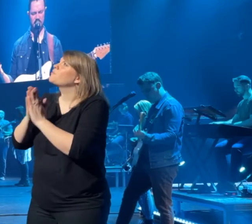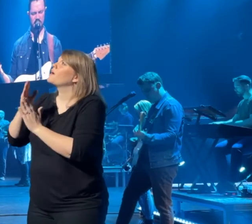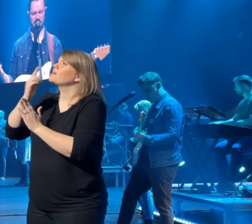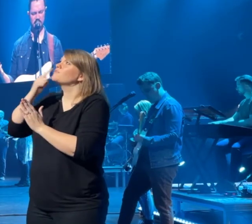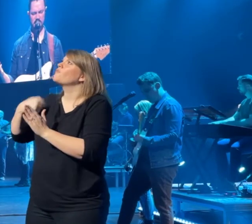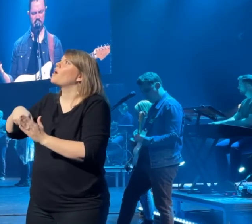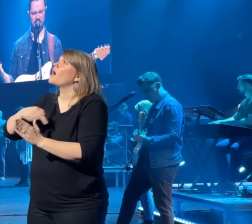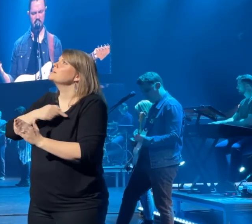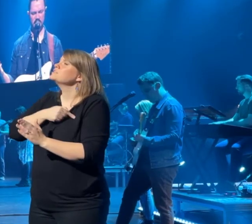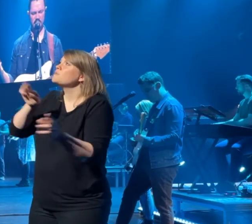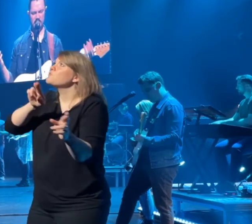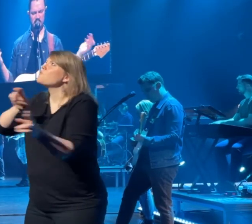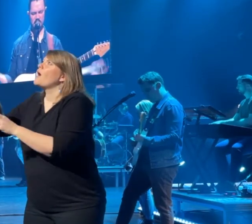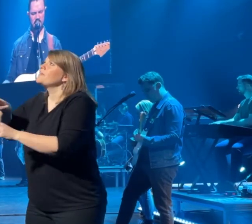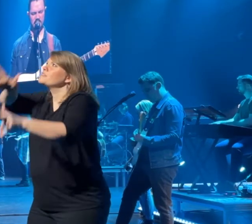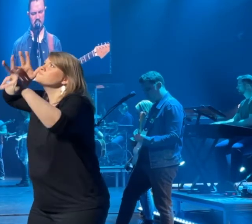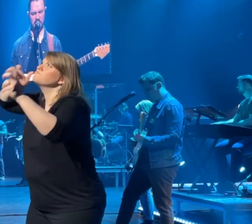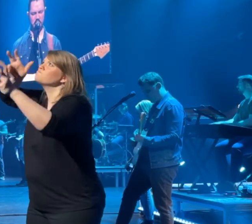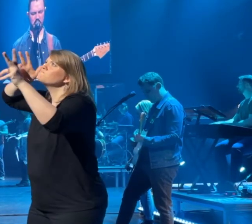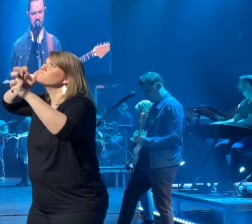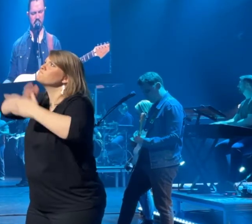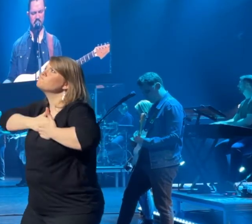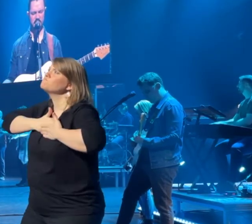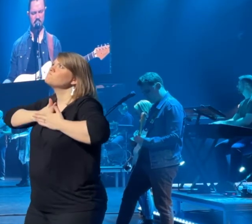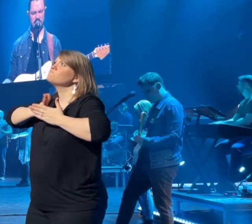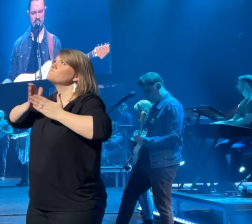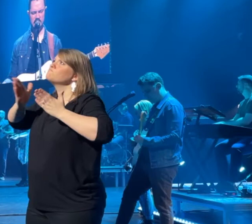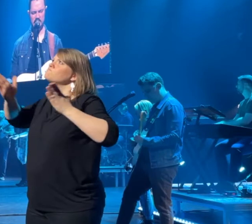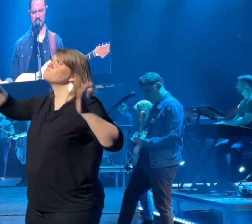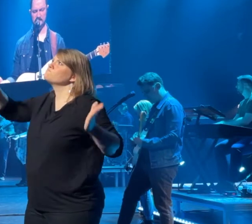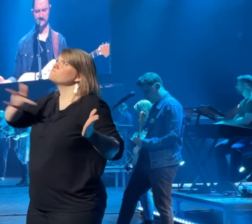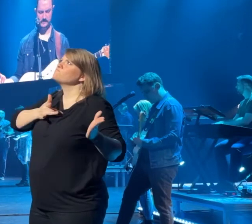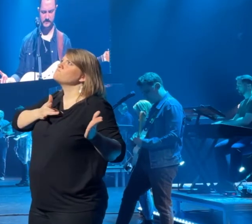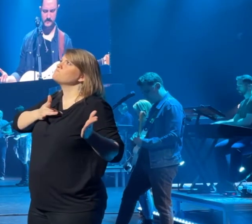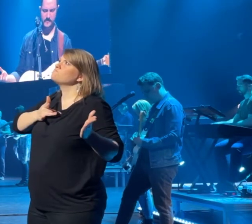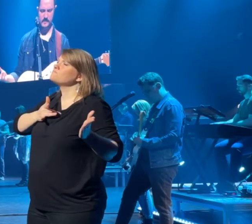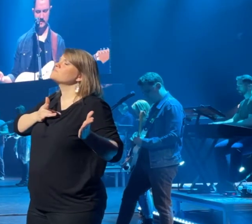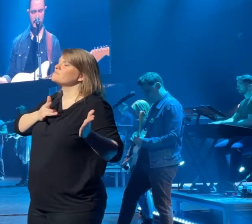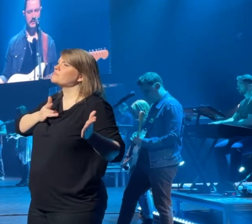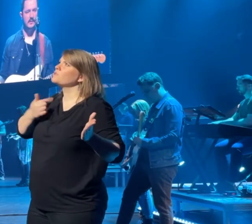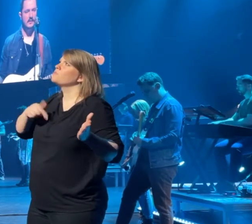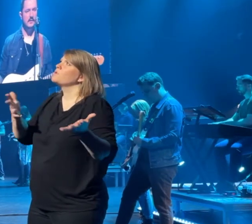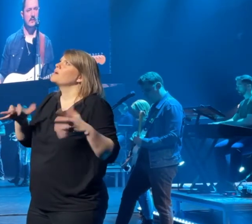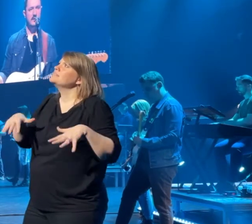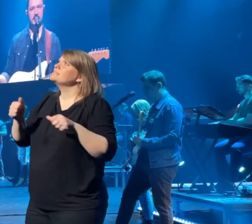voice. And we just want to take some time to prepare now, in Jesus' name.